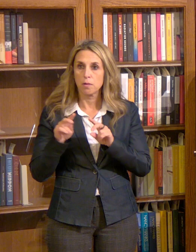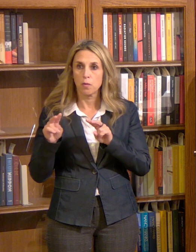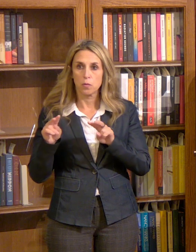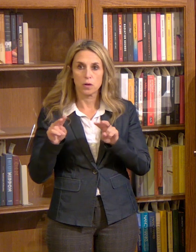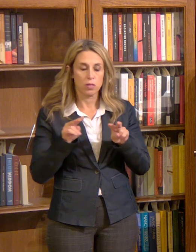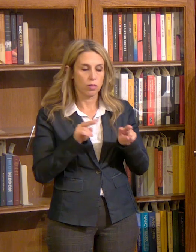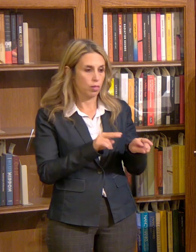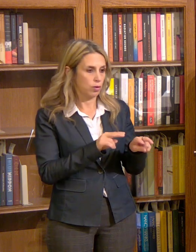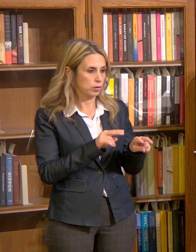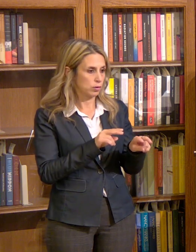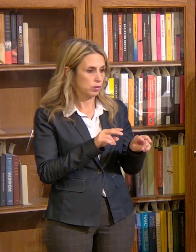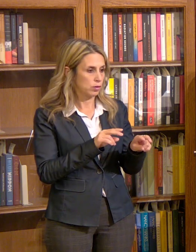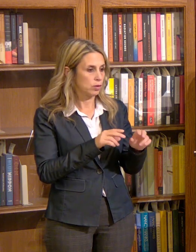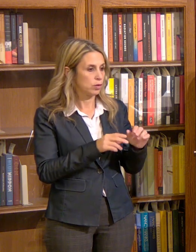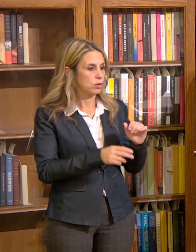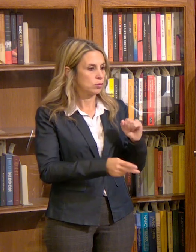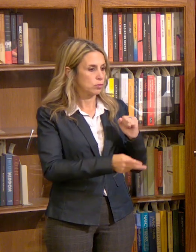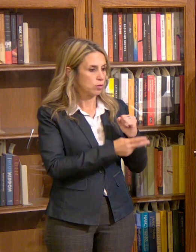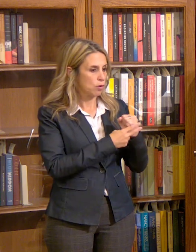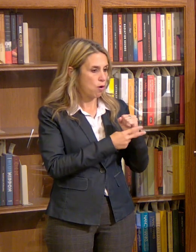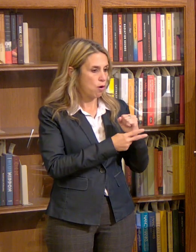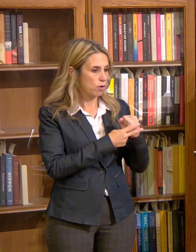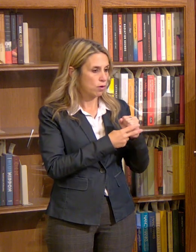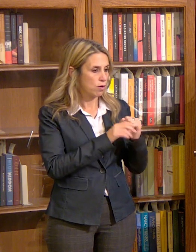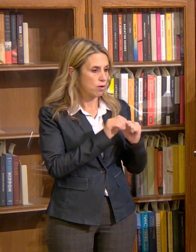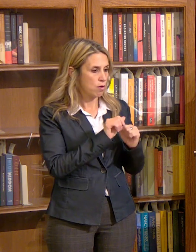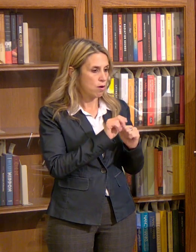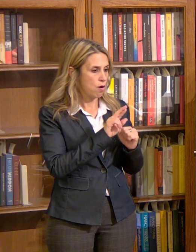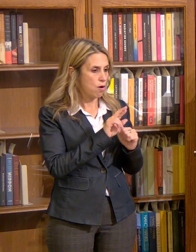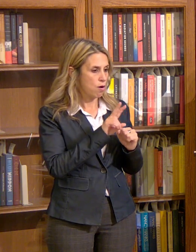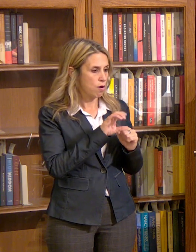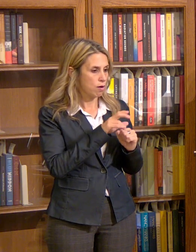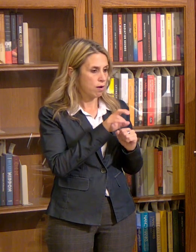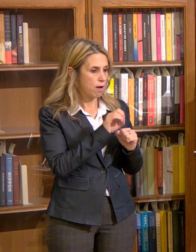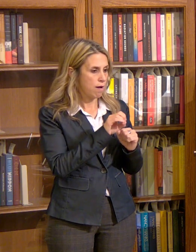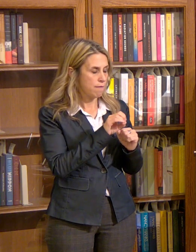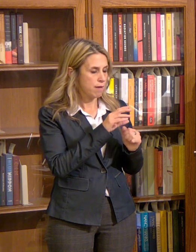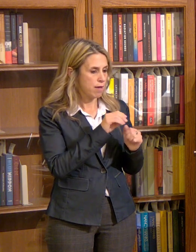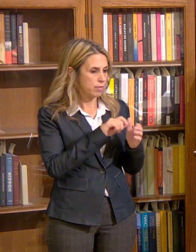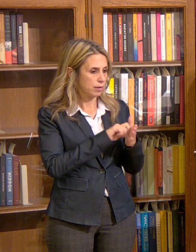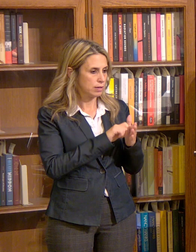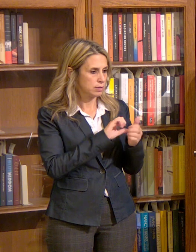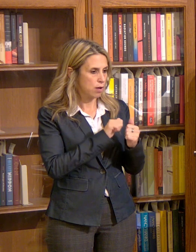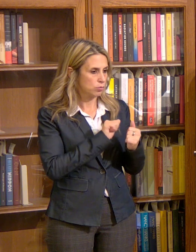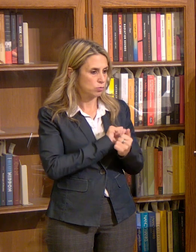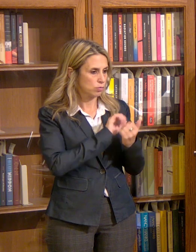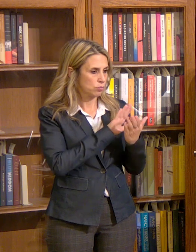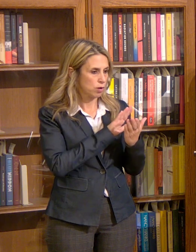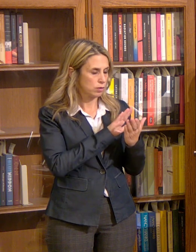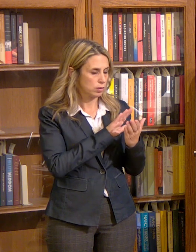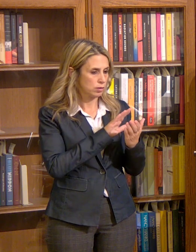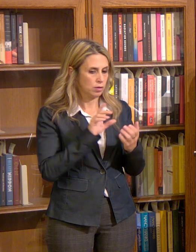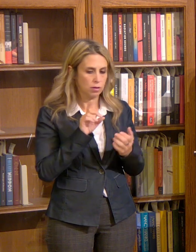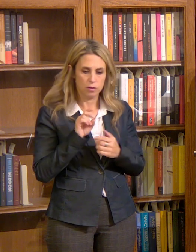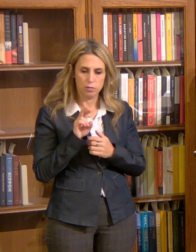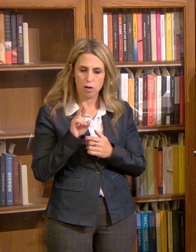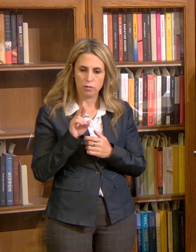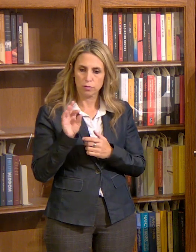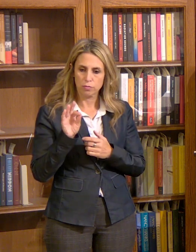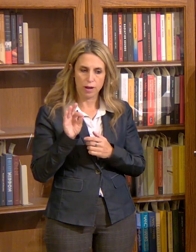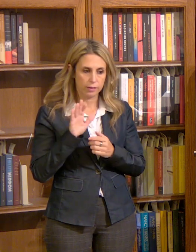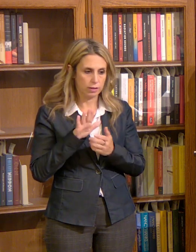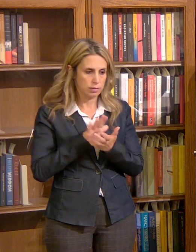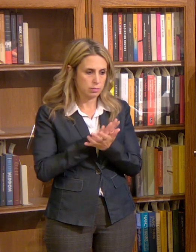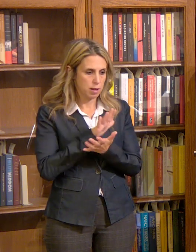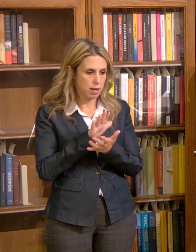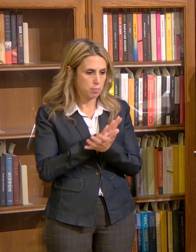for the keys and how to confront it Dr Franklin's papers and the